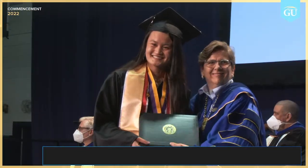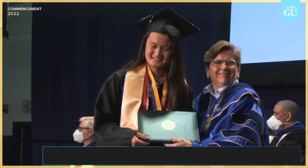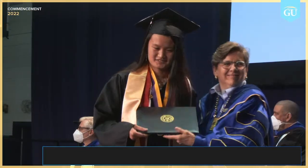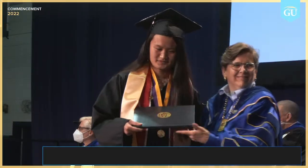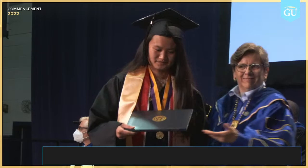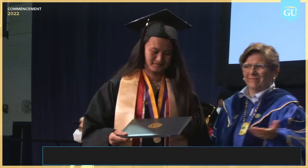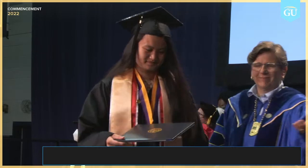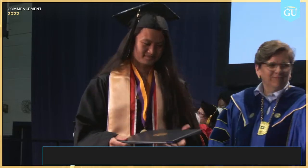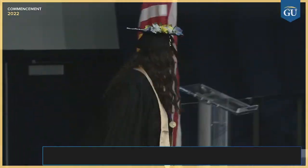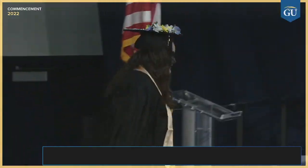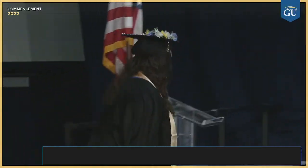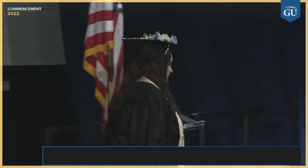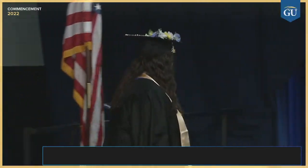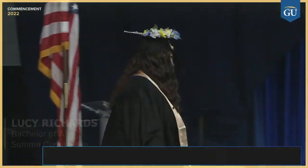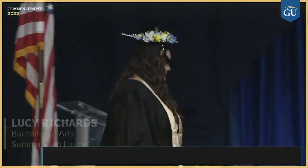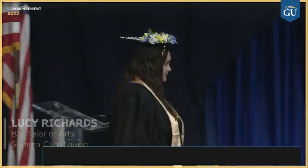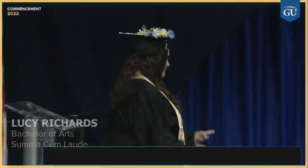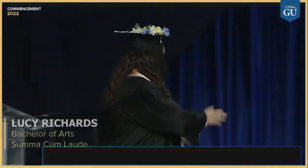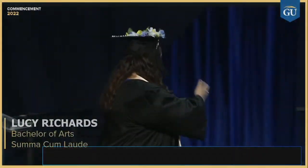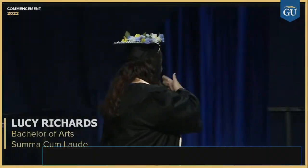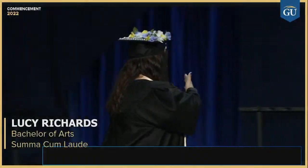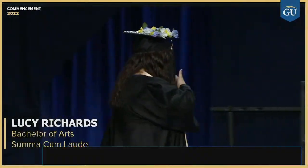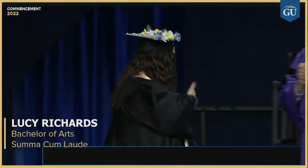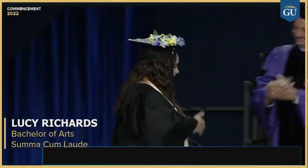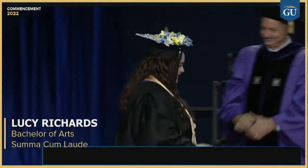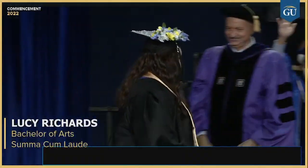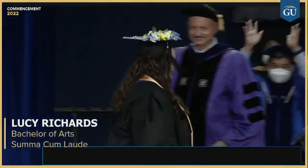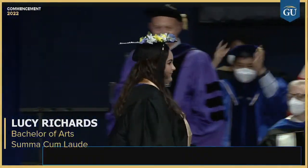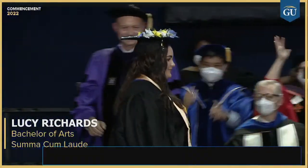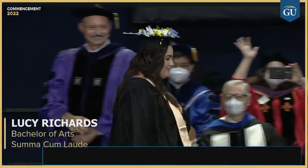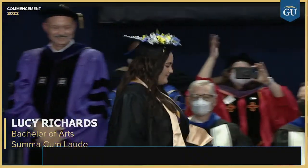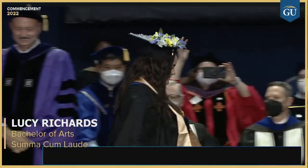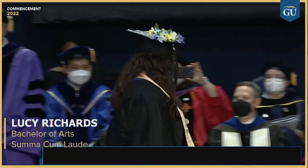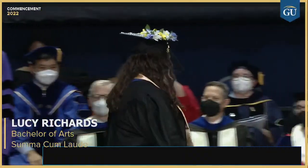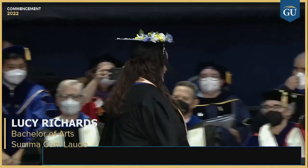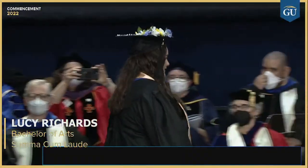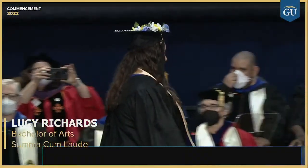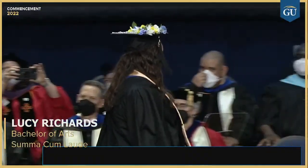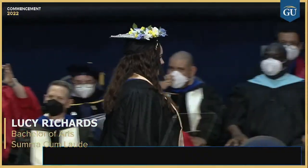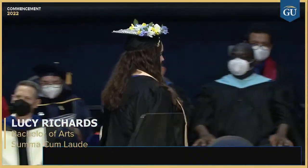Lucy Richards, Bachelor of Arts, summa cum laude.